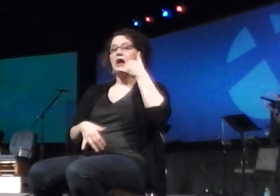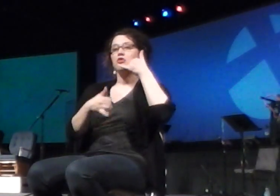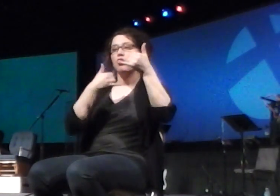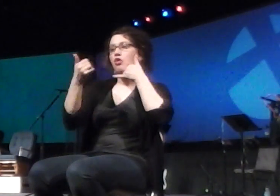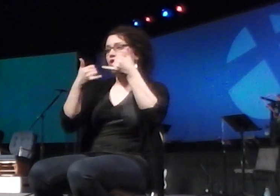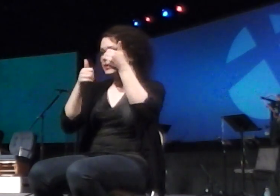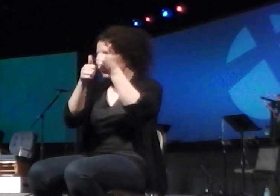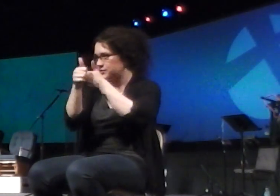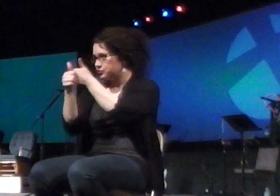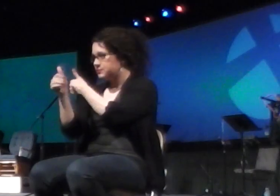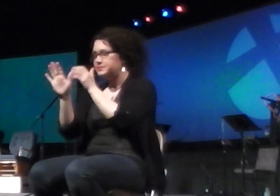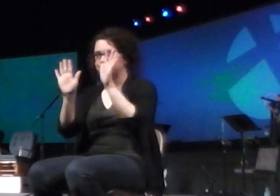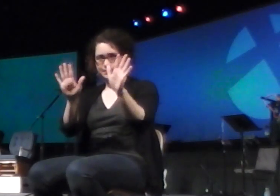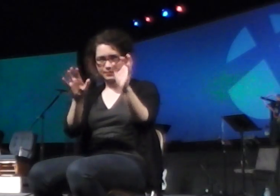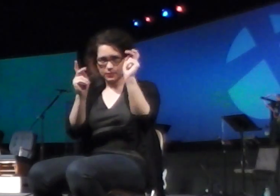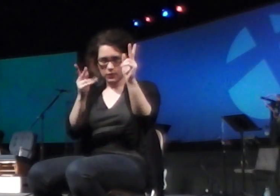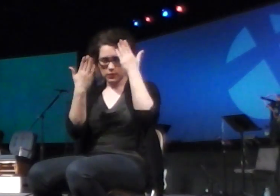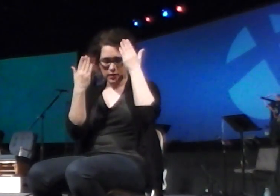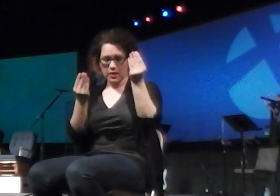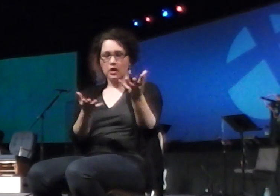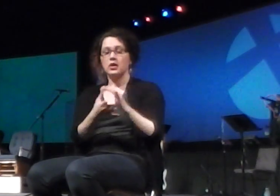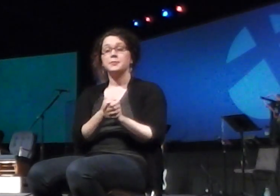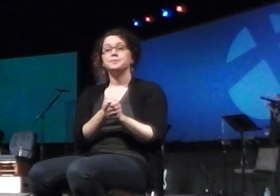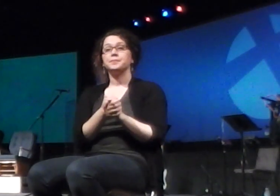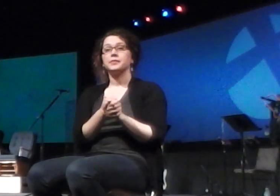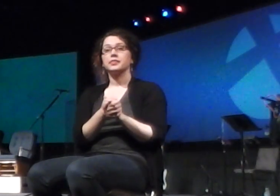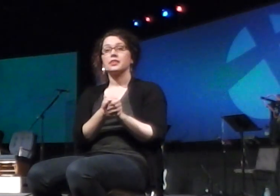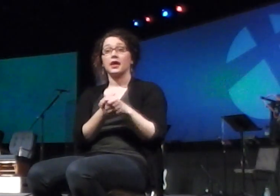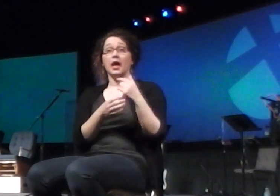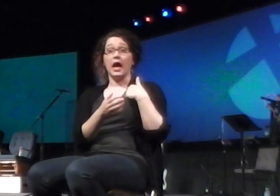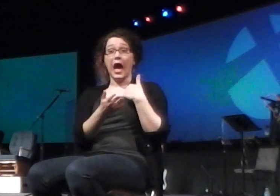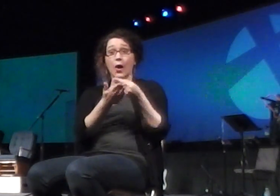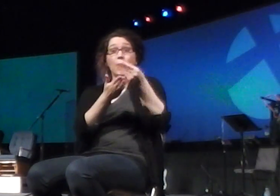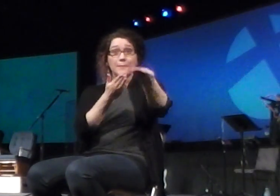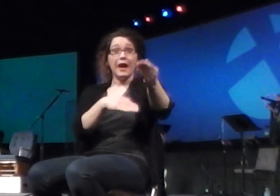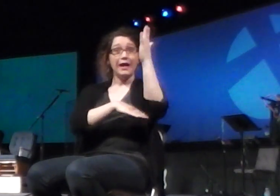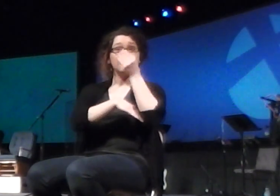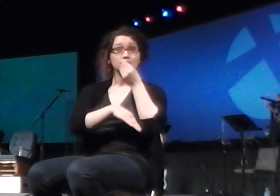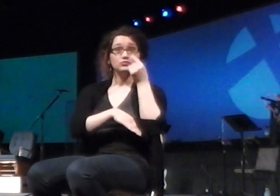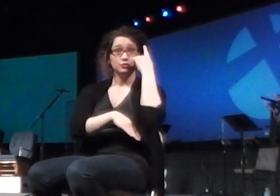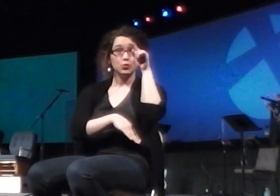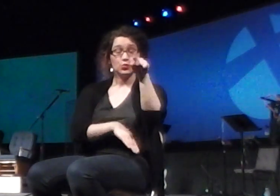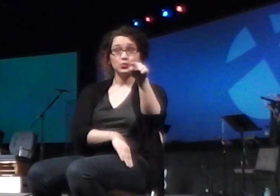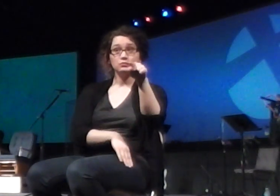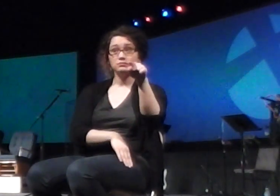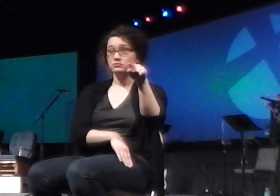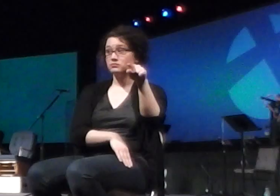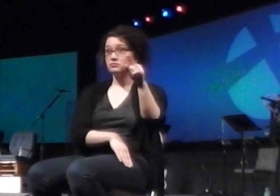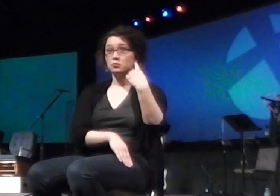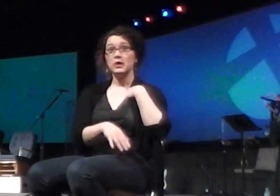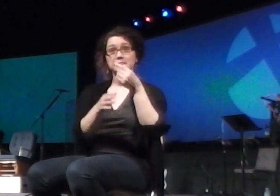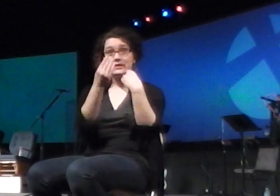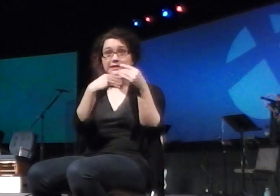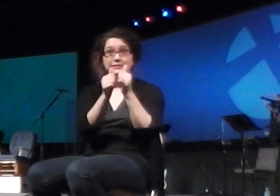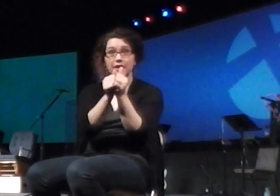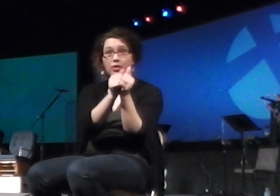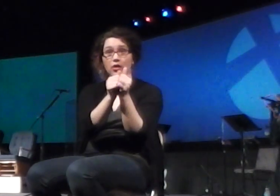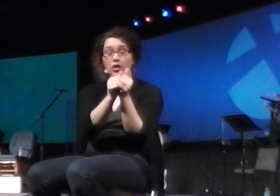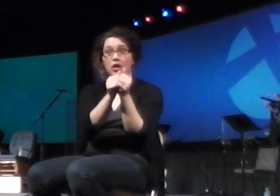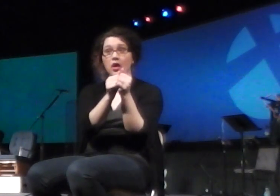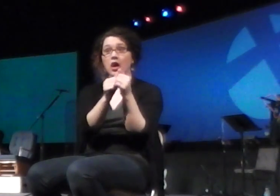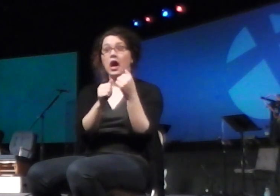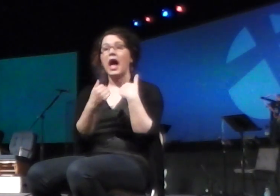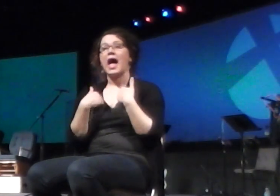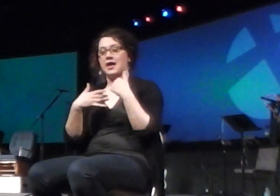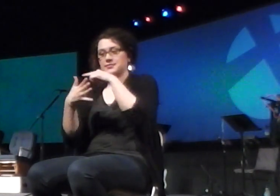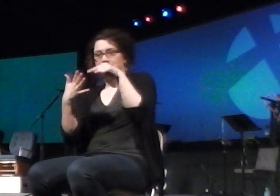one of them back up and I said, here's the deal. I will buy you lunch. We'll have one lunch together. I will buy you lunch, and I will come with